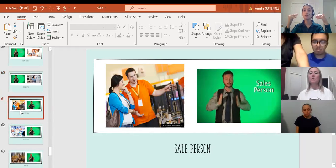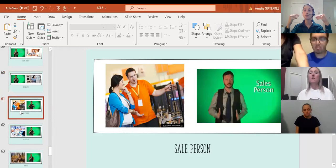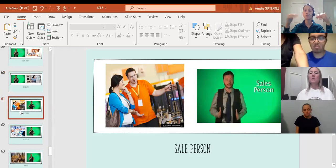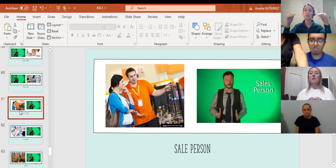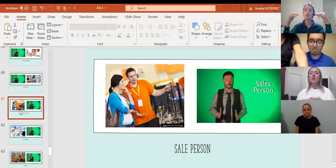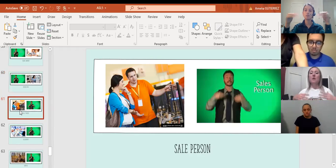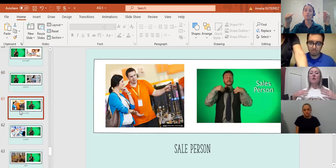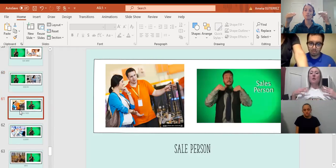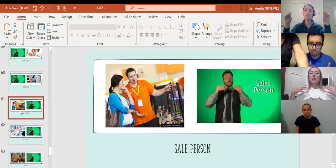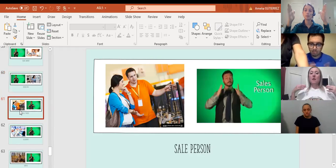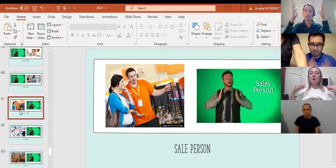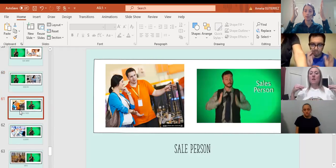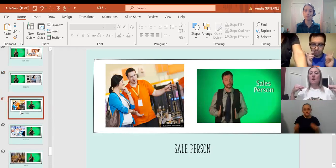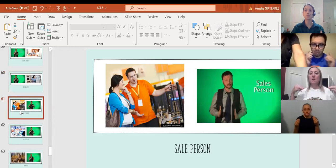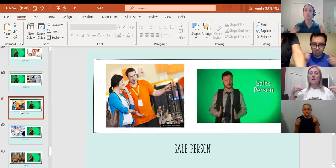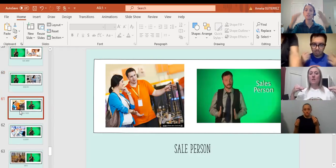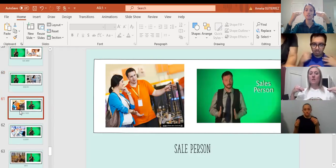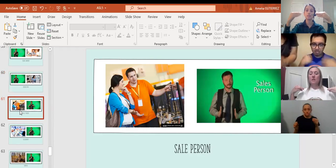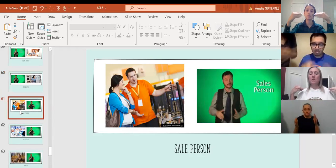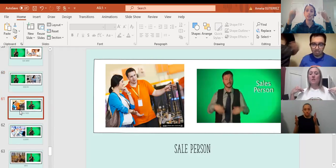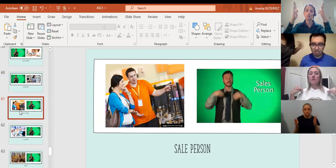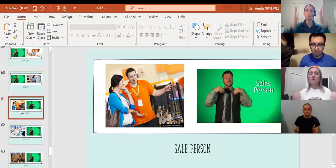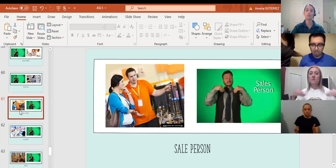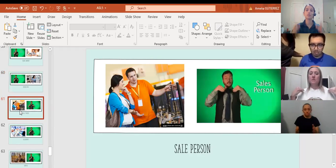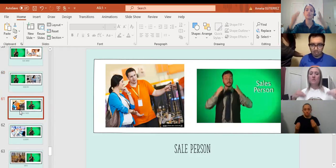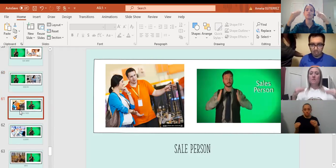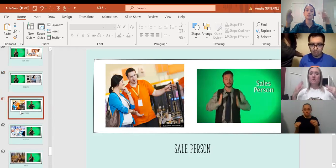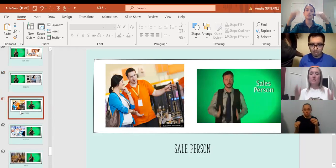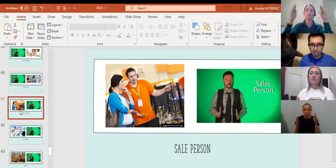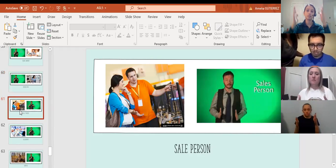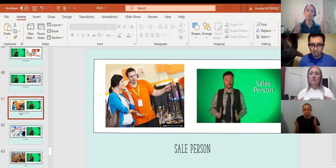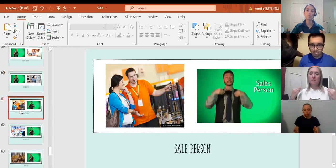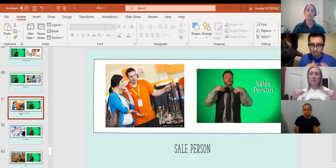Salesperson, so sale and person, salesperson.